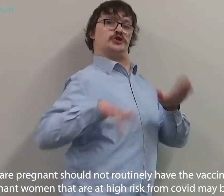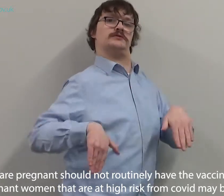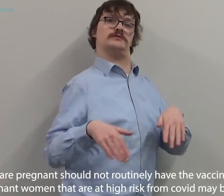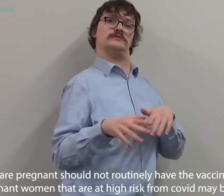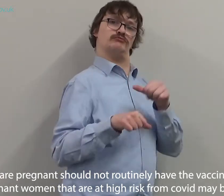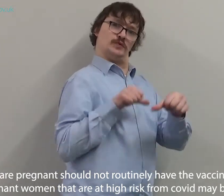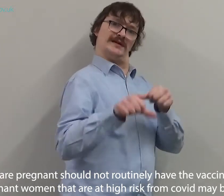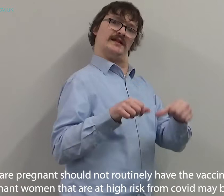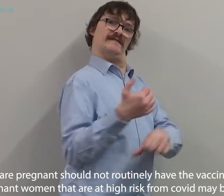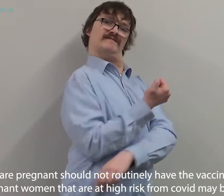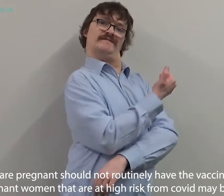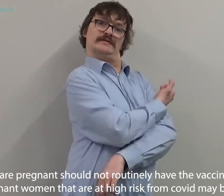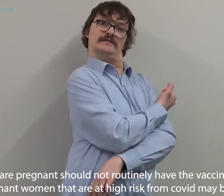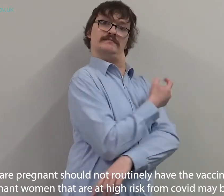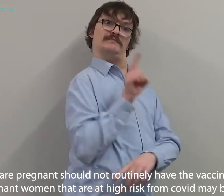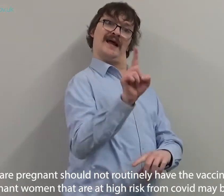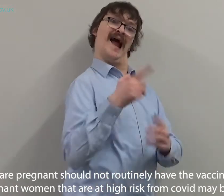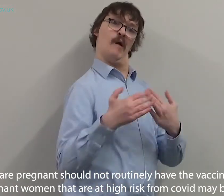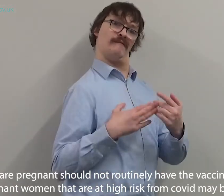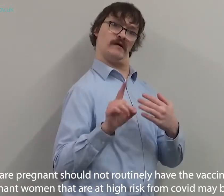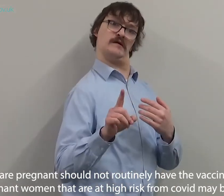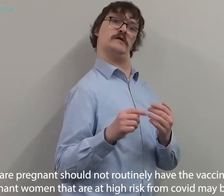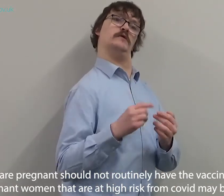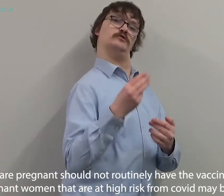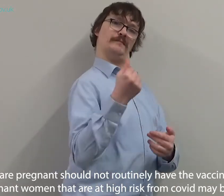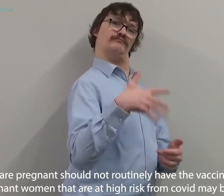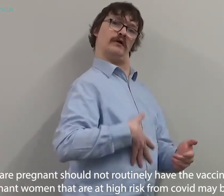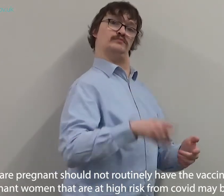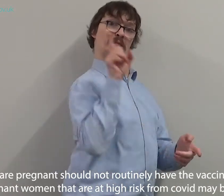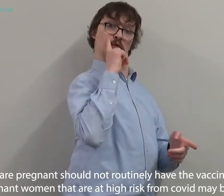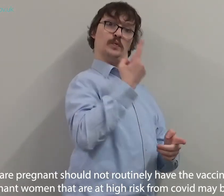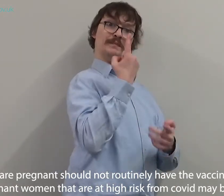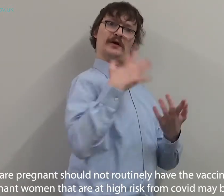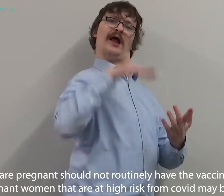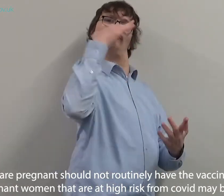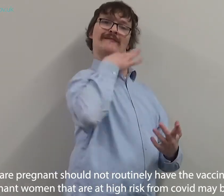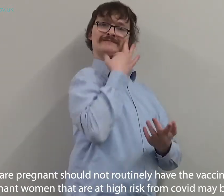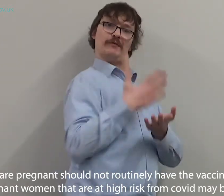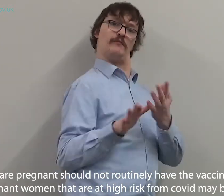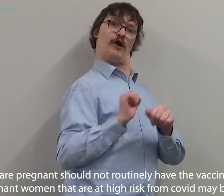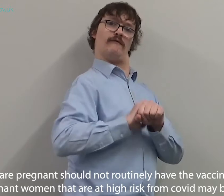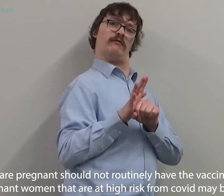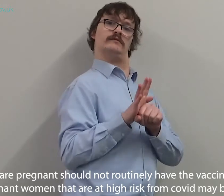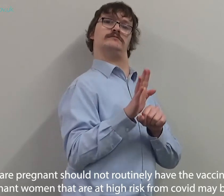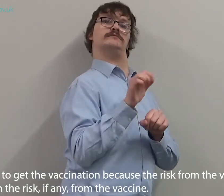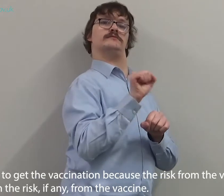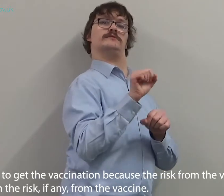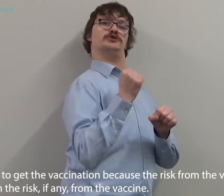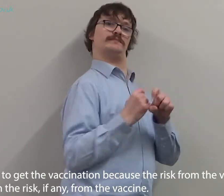However, some pregnant women that are at high risk from COVID may be advised